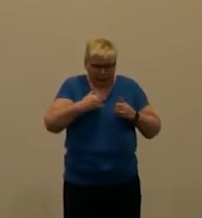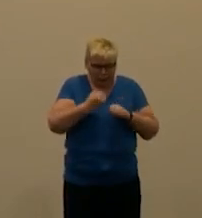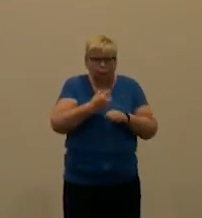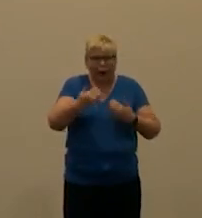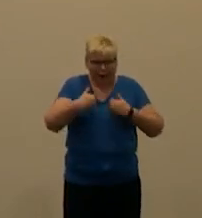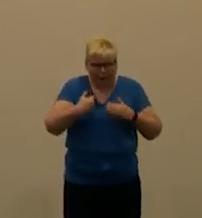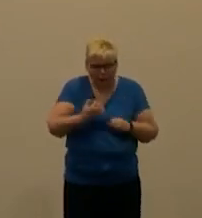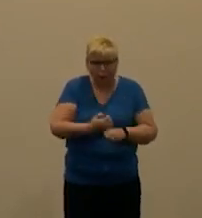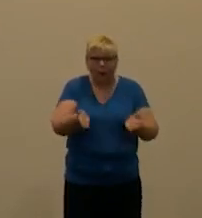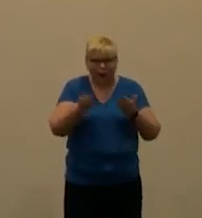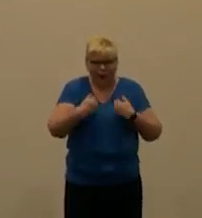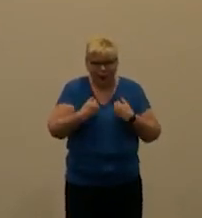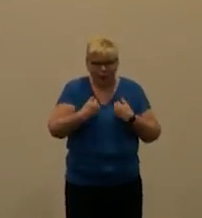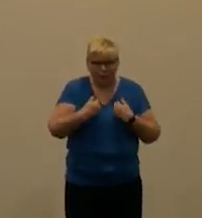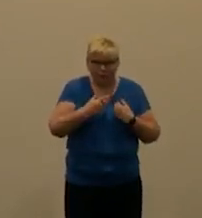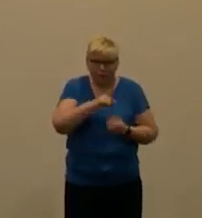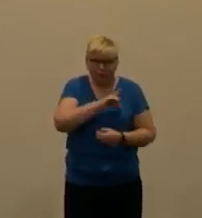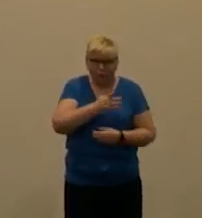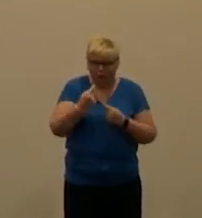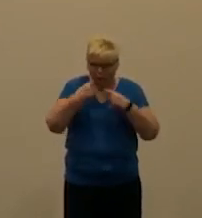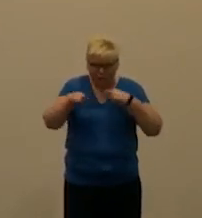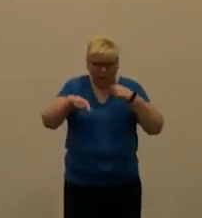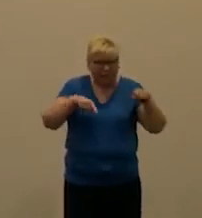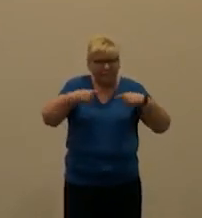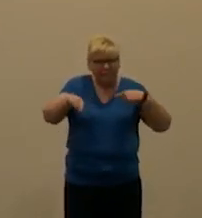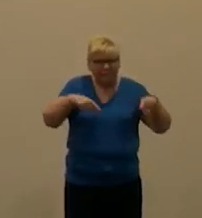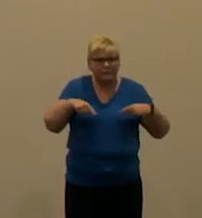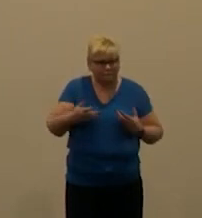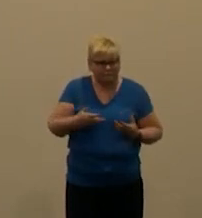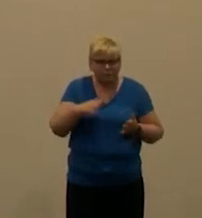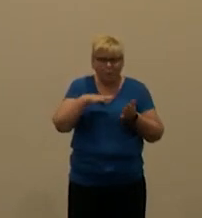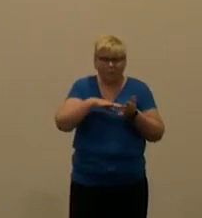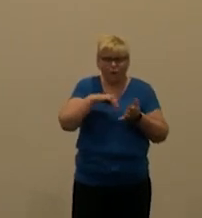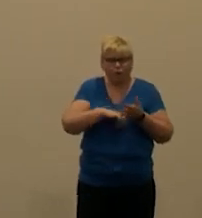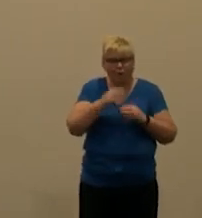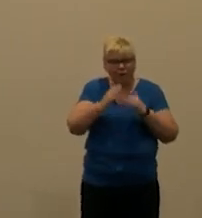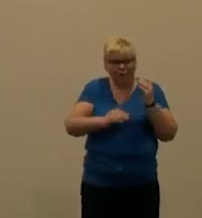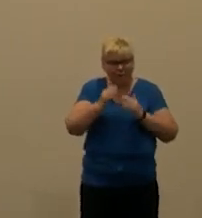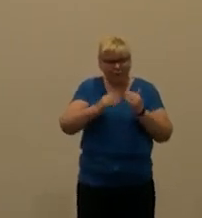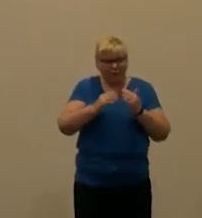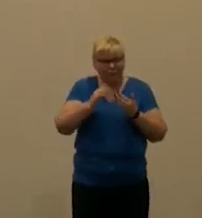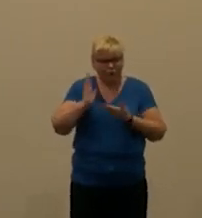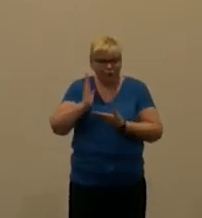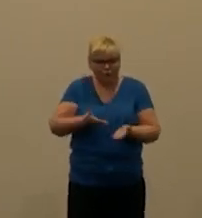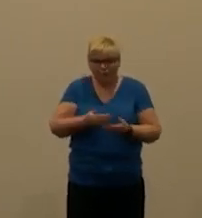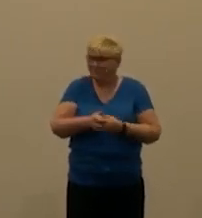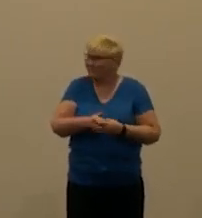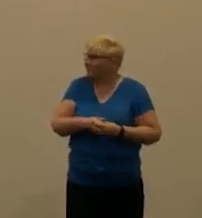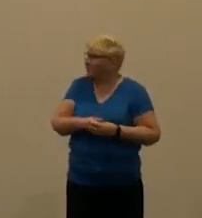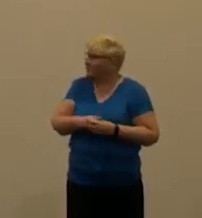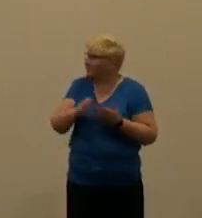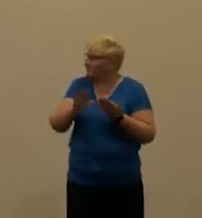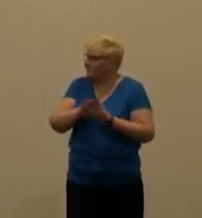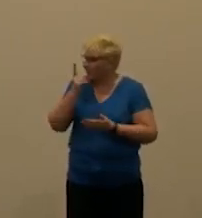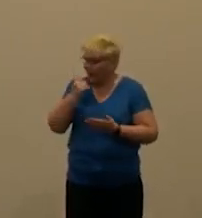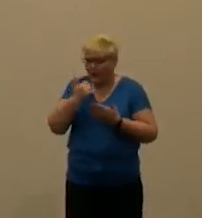configure Virtual WAN connectivity, branch-to-branch connectivity? Microsoft built up a service named Virtual WAN, which can